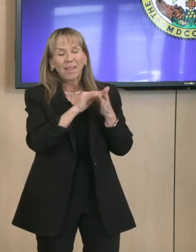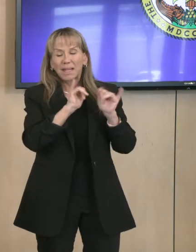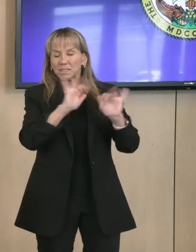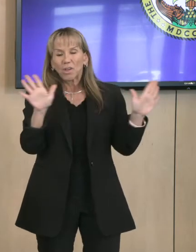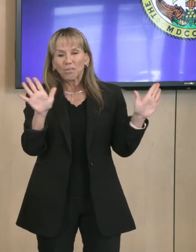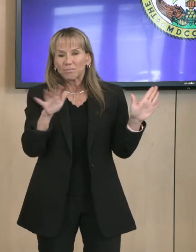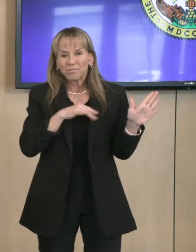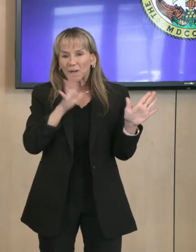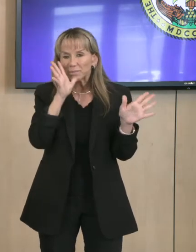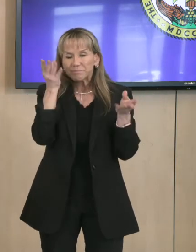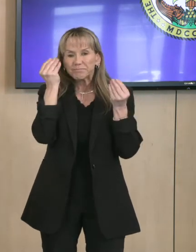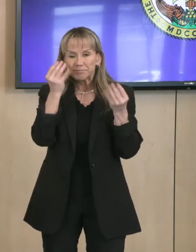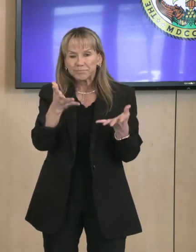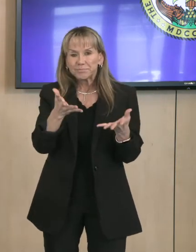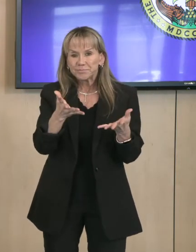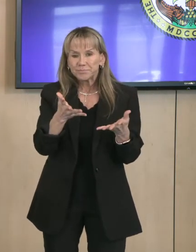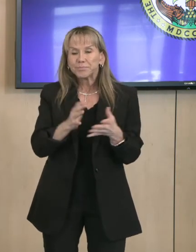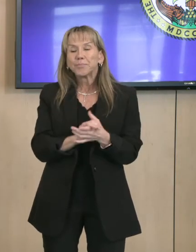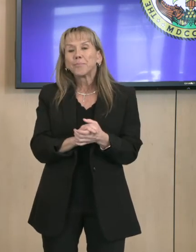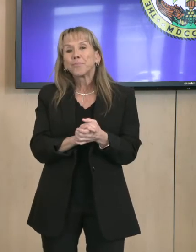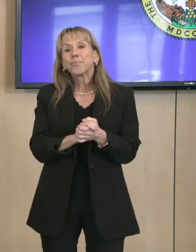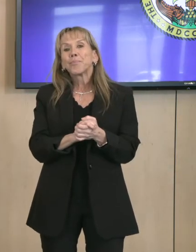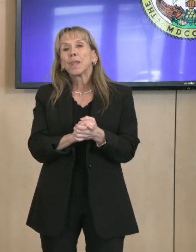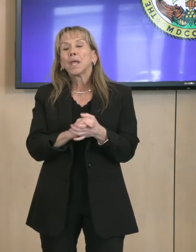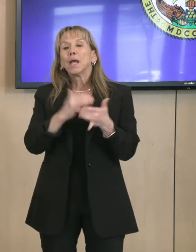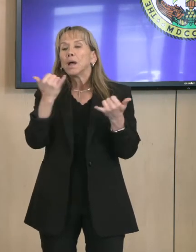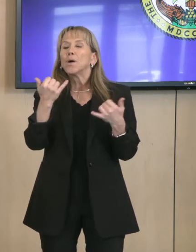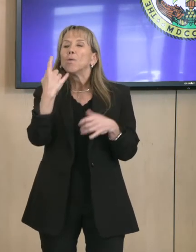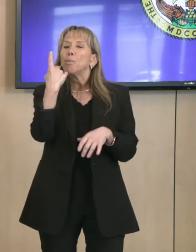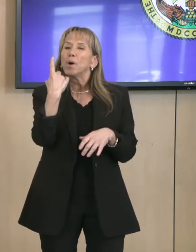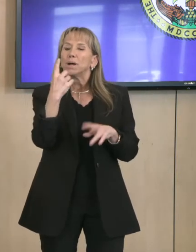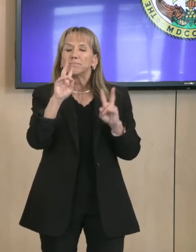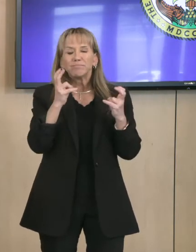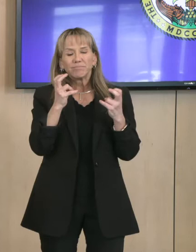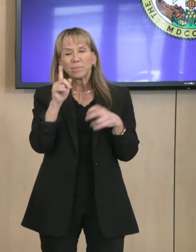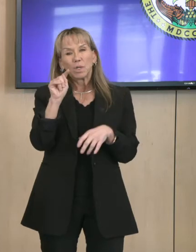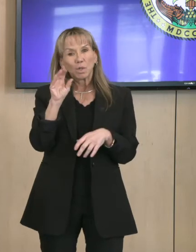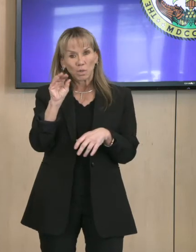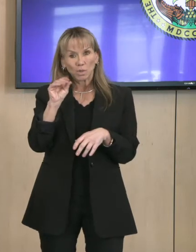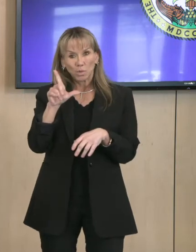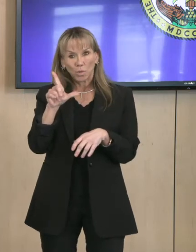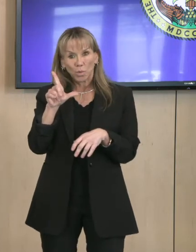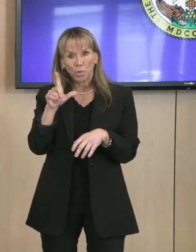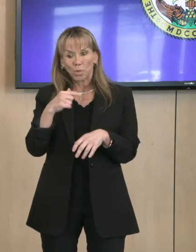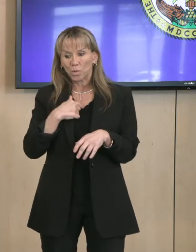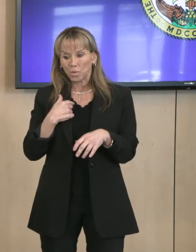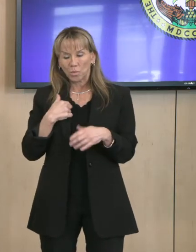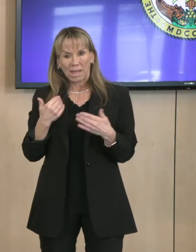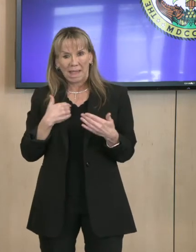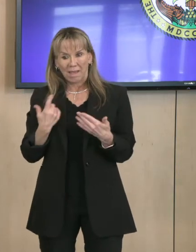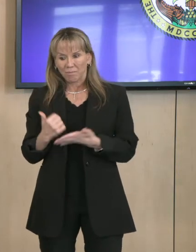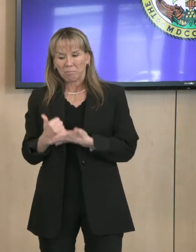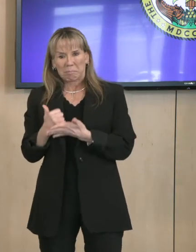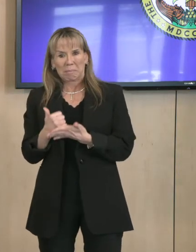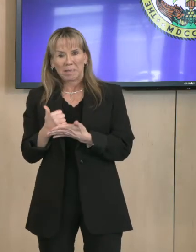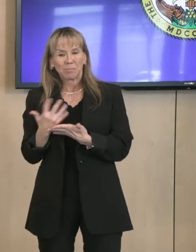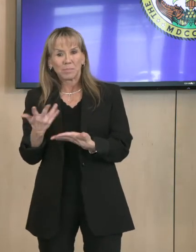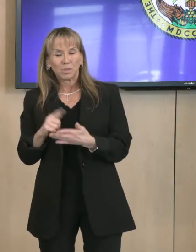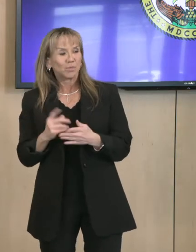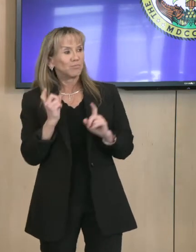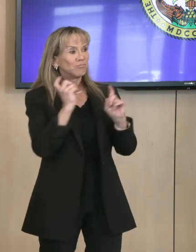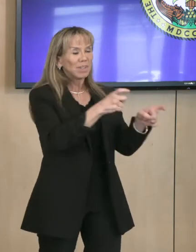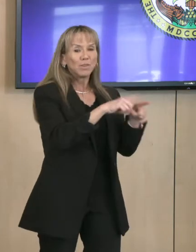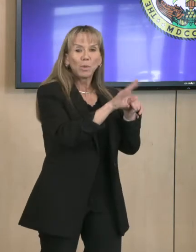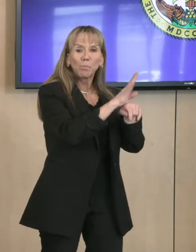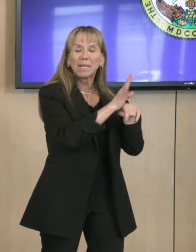be. Again, we also, as one of our tools that we provide businesses, is to give them a